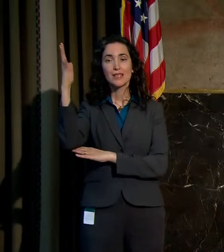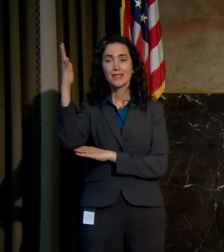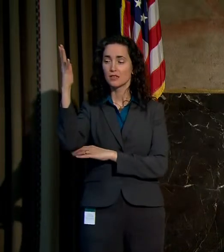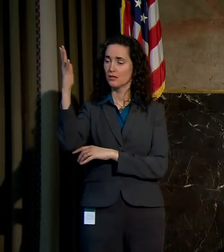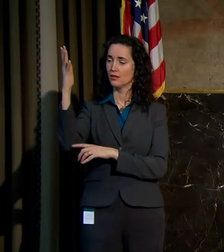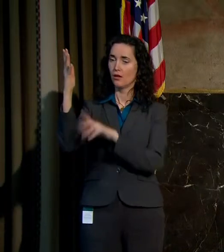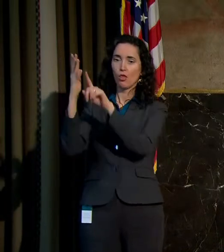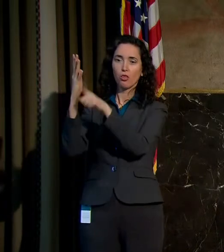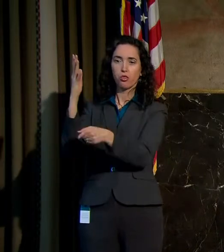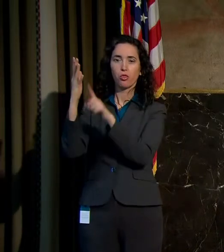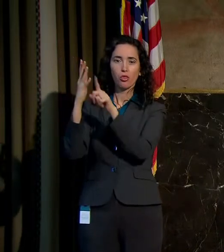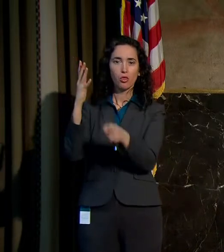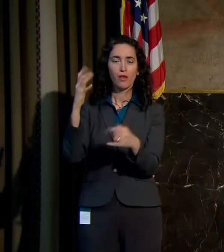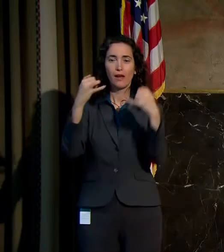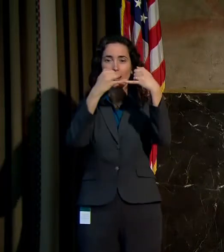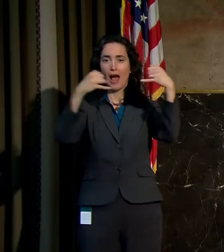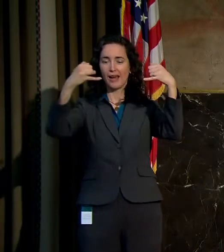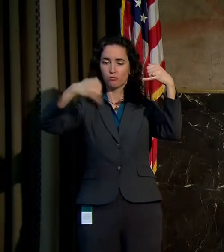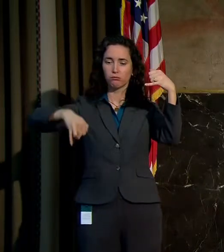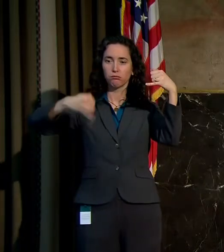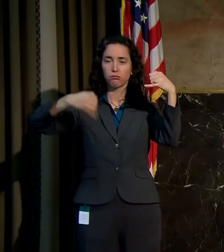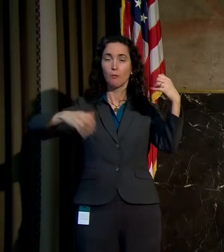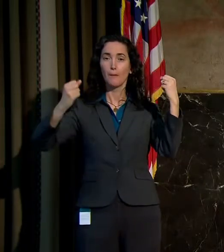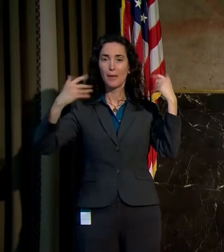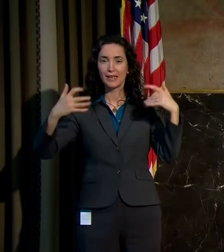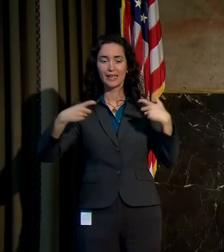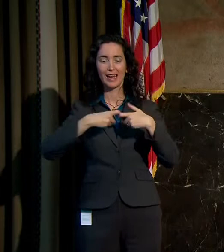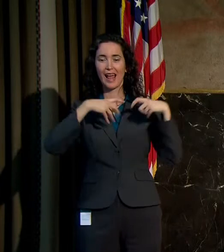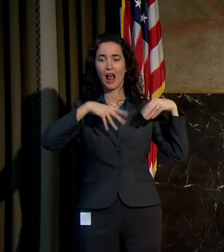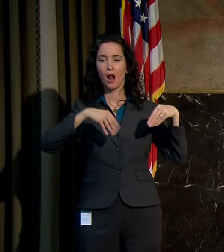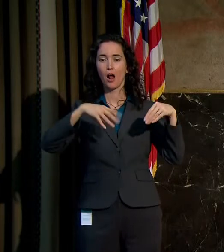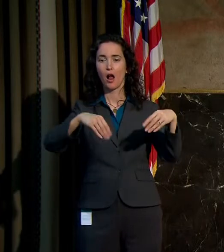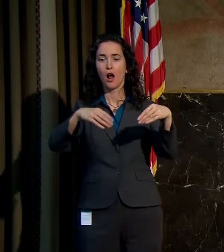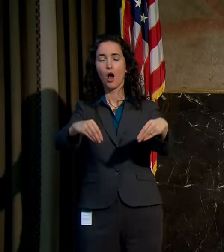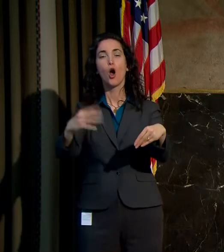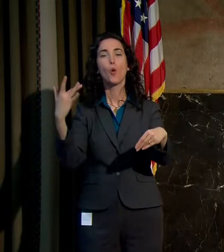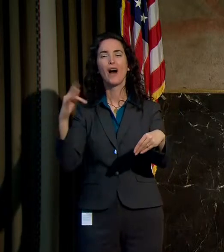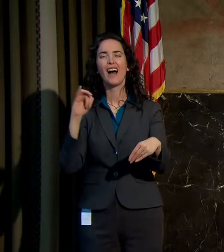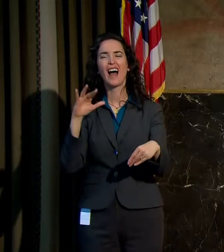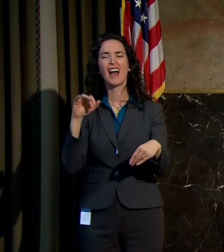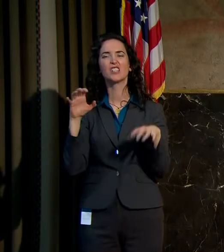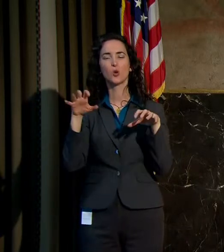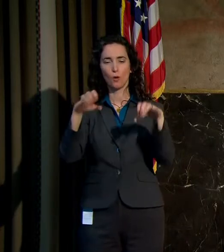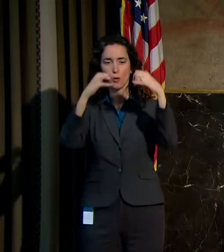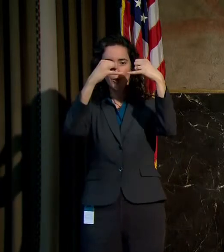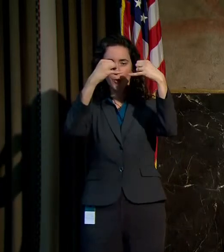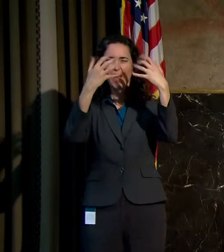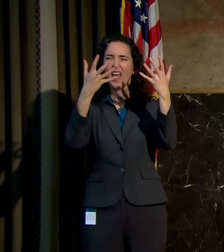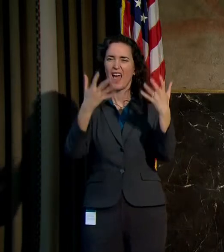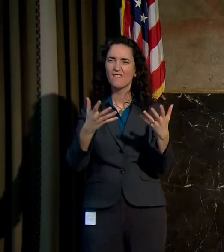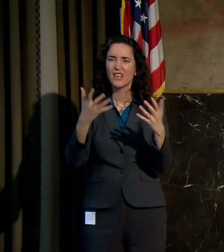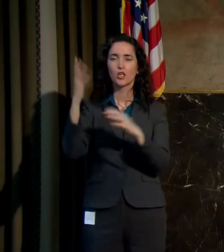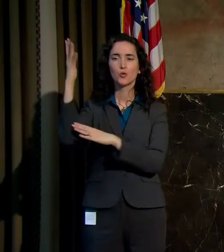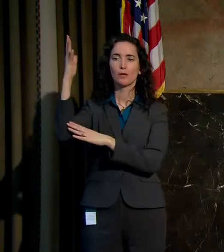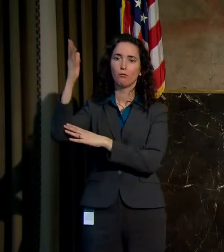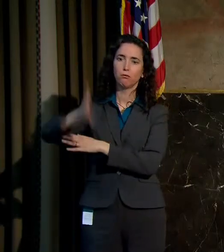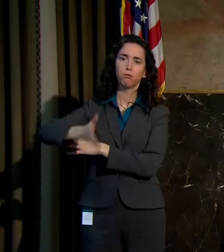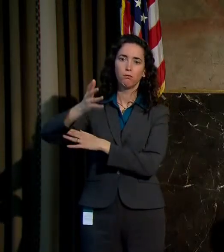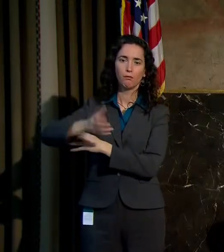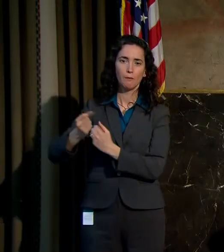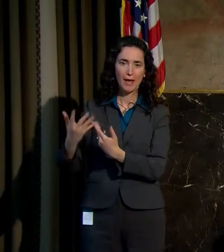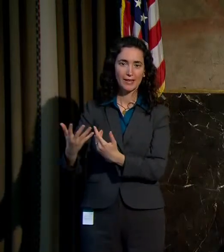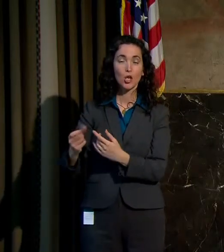tree limbs knocking power out as those ice accumulations became so heavy that the trees gave way, or that the